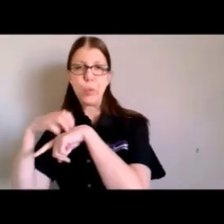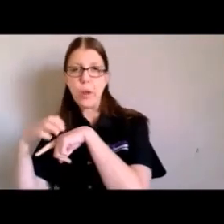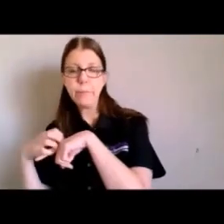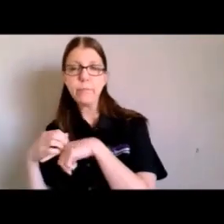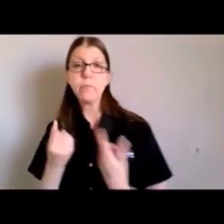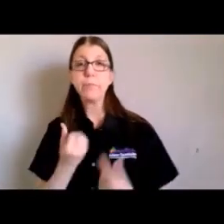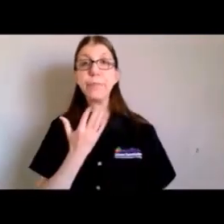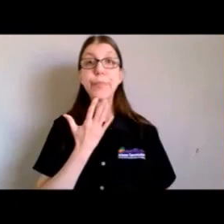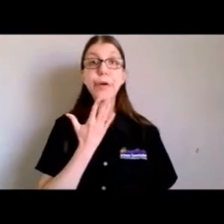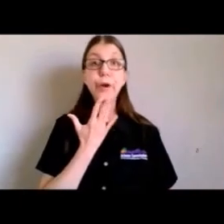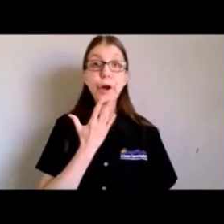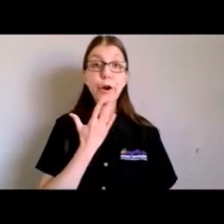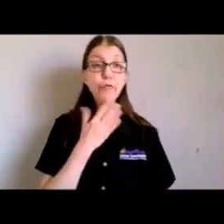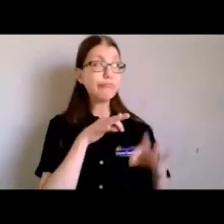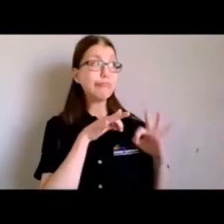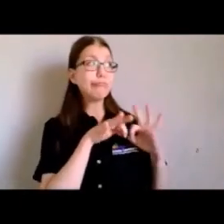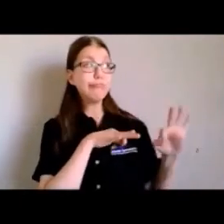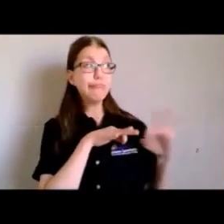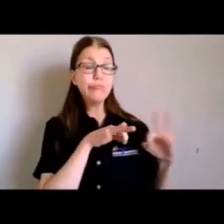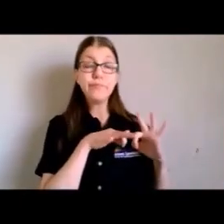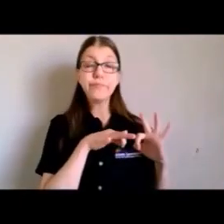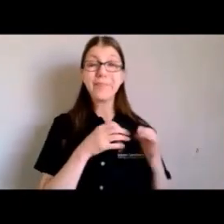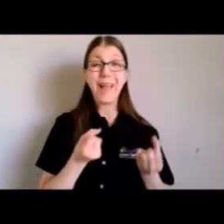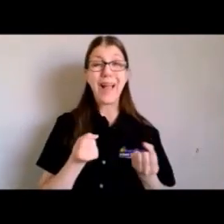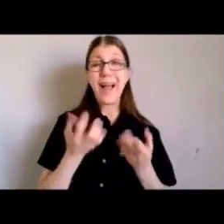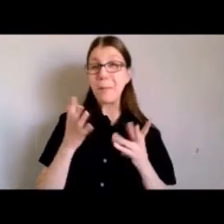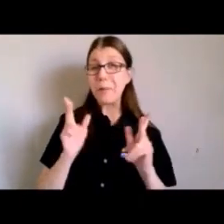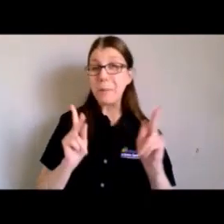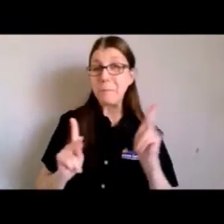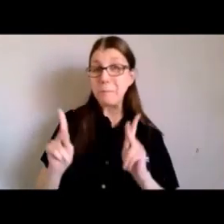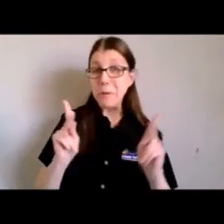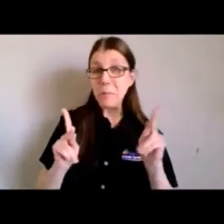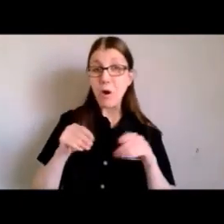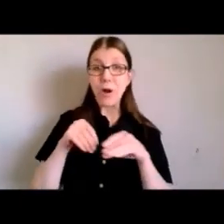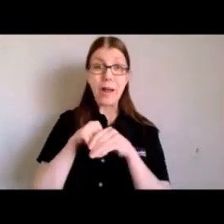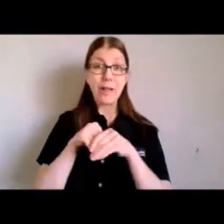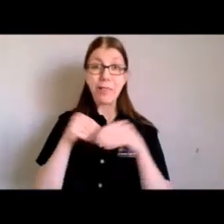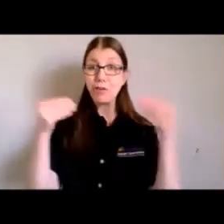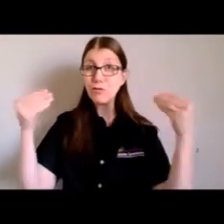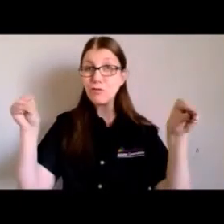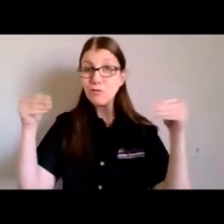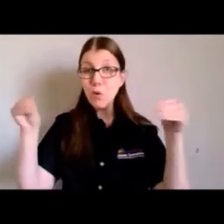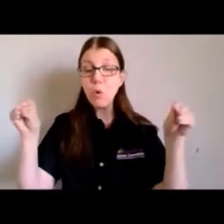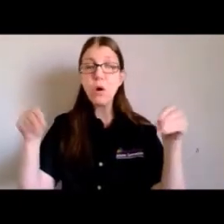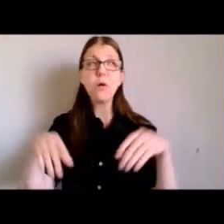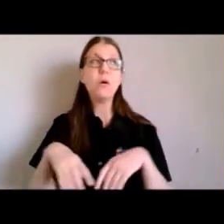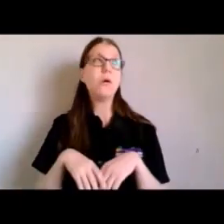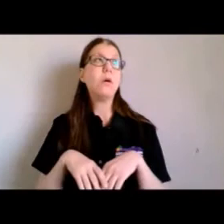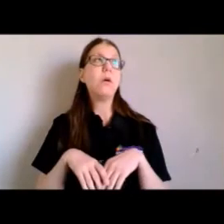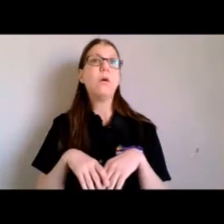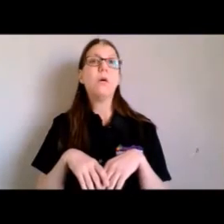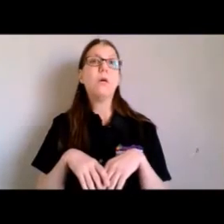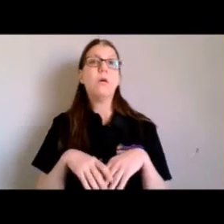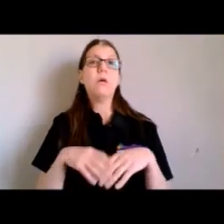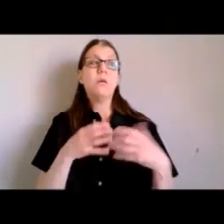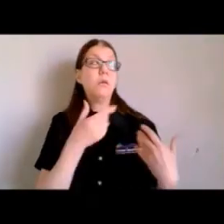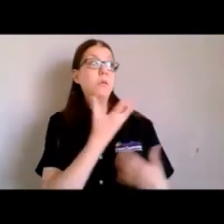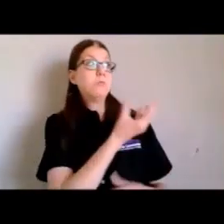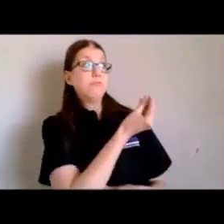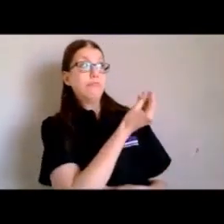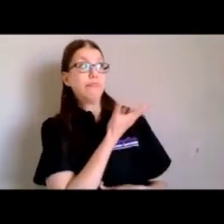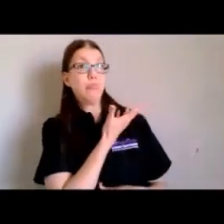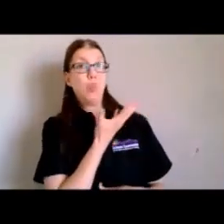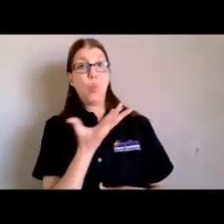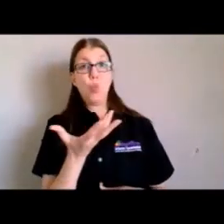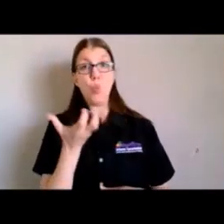store. An SSP will be there to describe the types of fruit that is